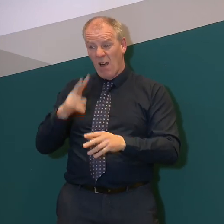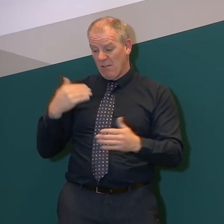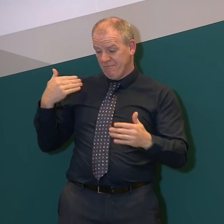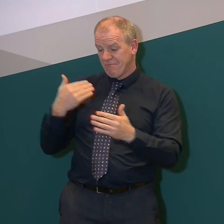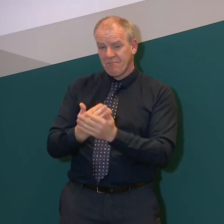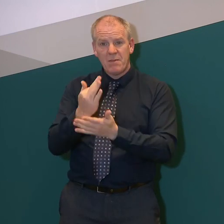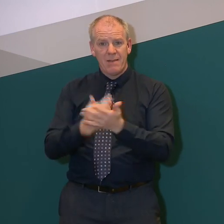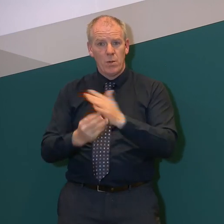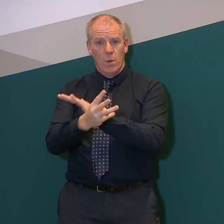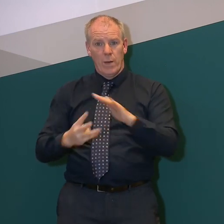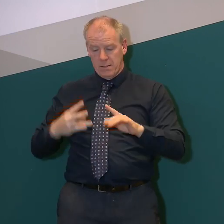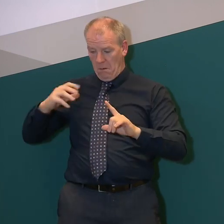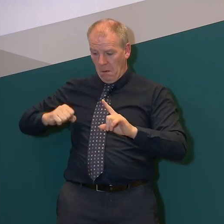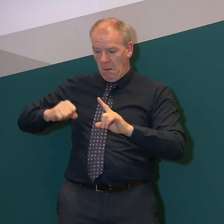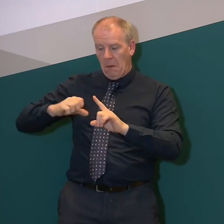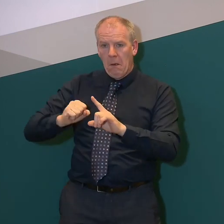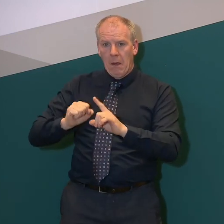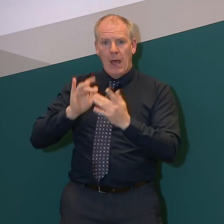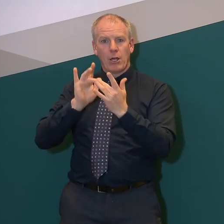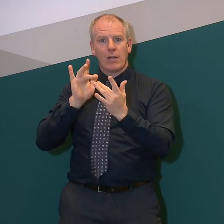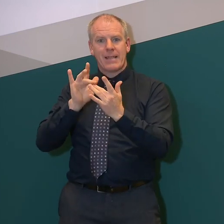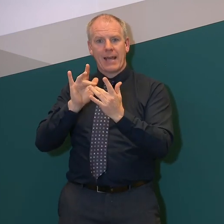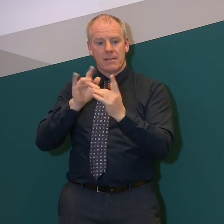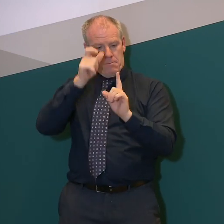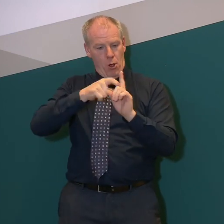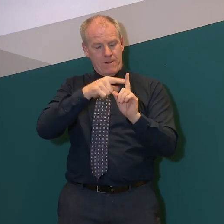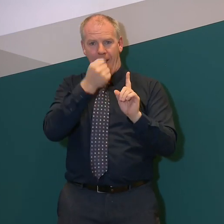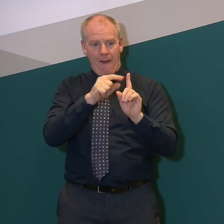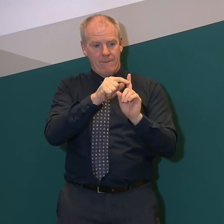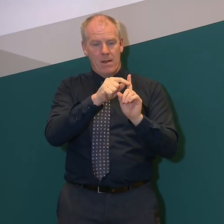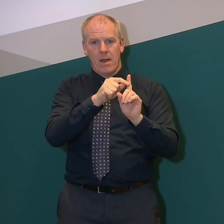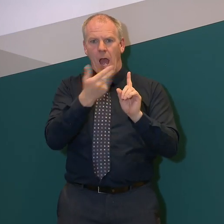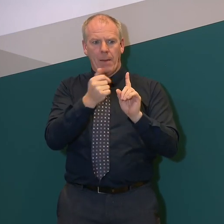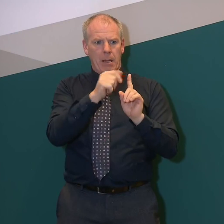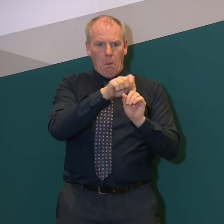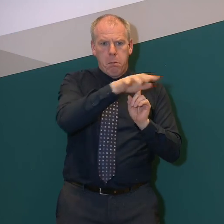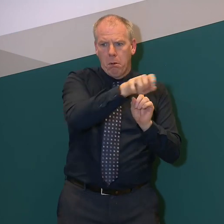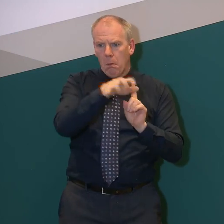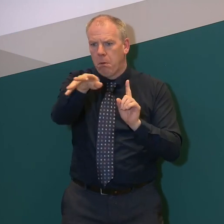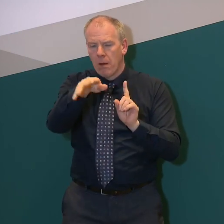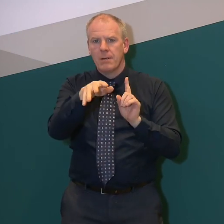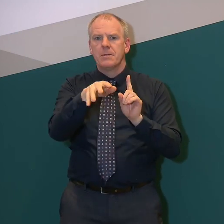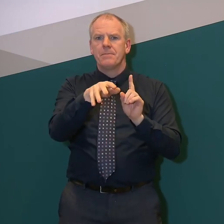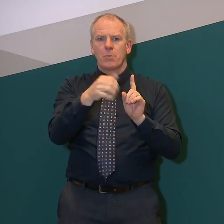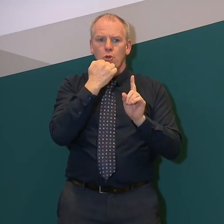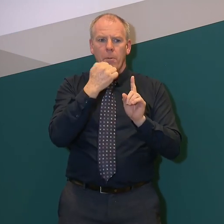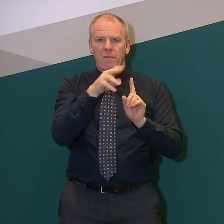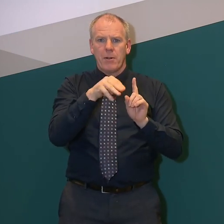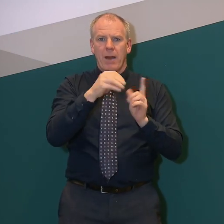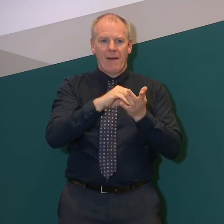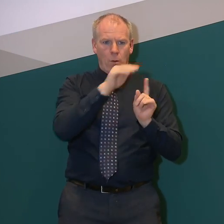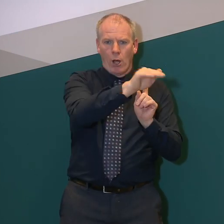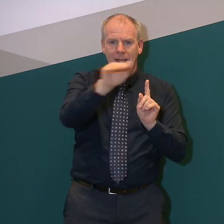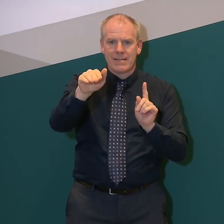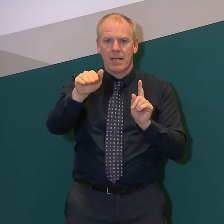last number of weeks, the number of contacts reported for each case that has been contact traced by the contact tracing teams has continued to